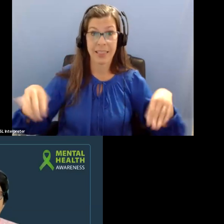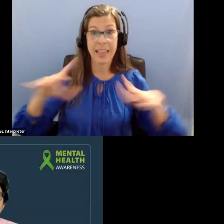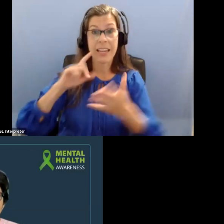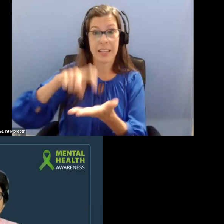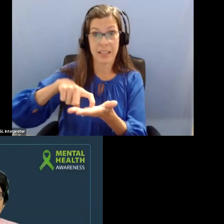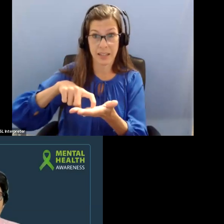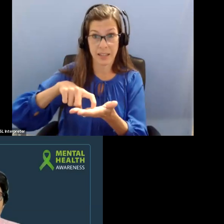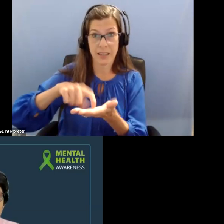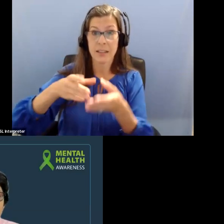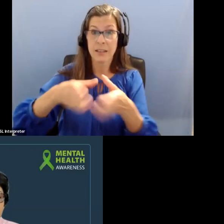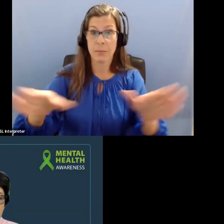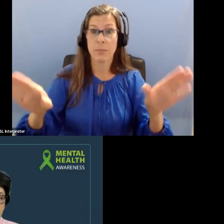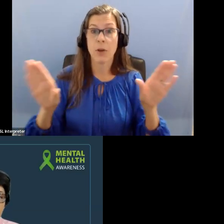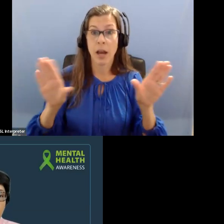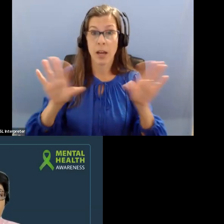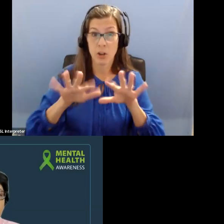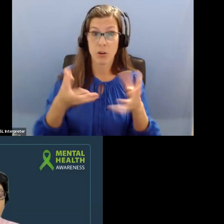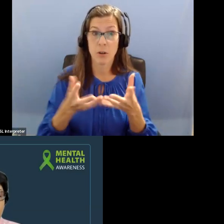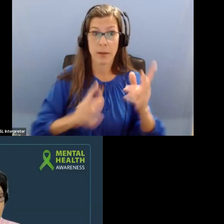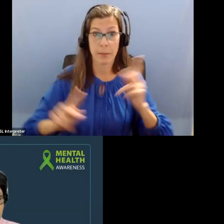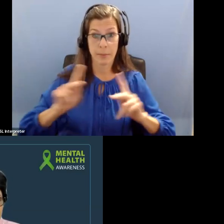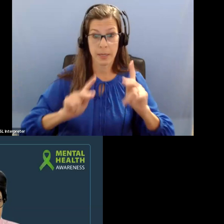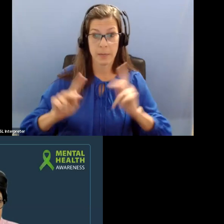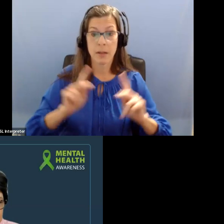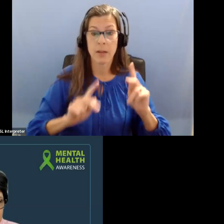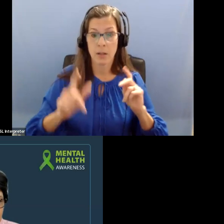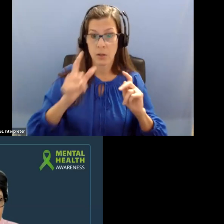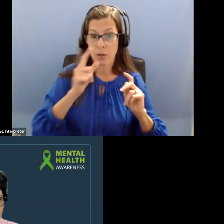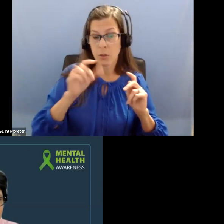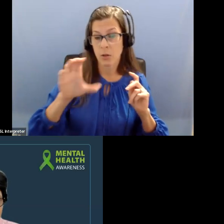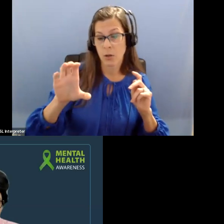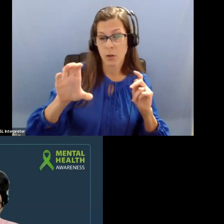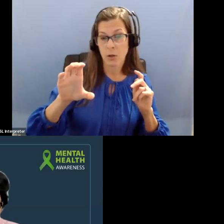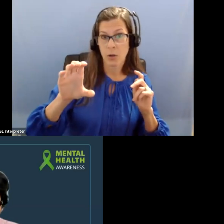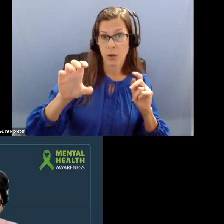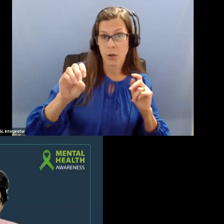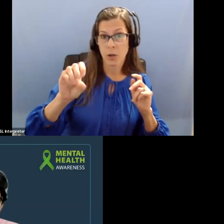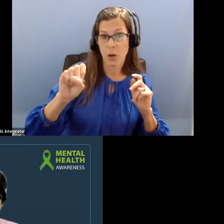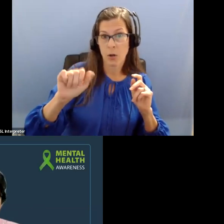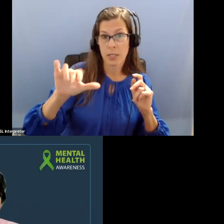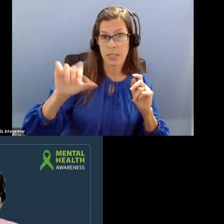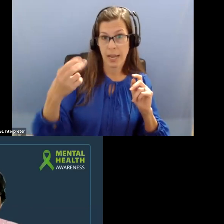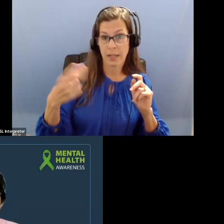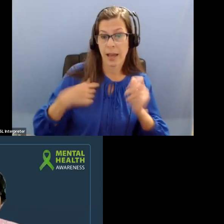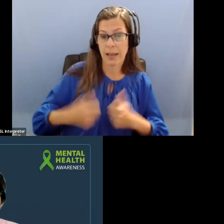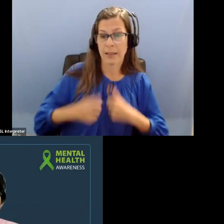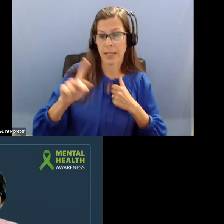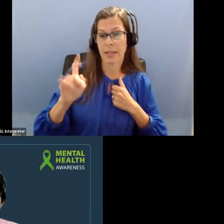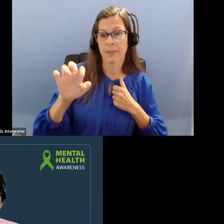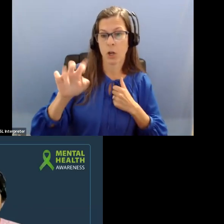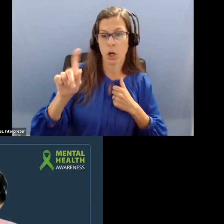to the broader group of people who, the Coast Salish people, I'm in Kirkland. In terms